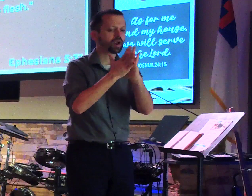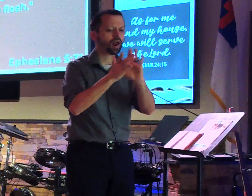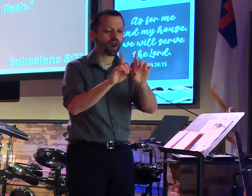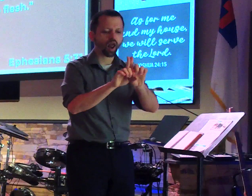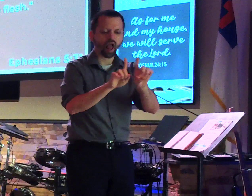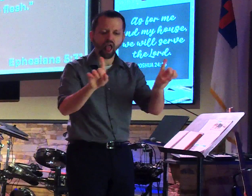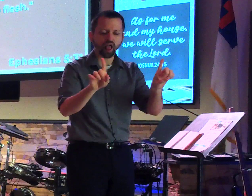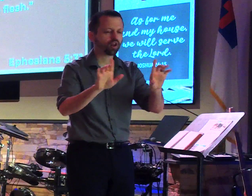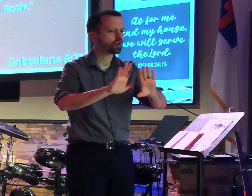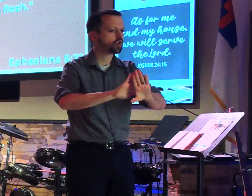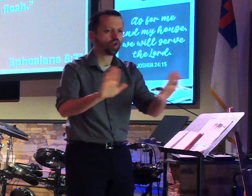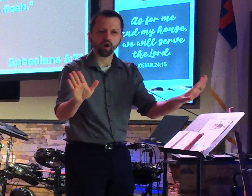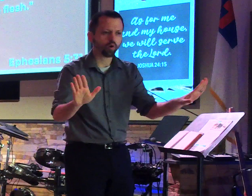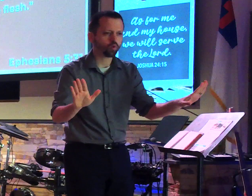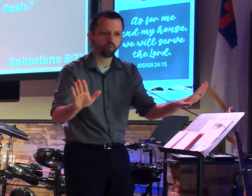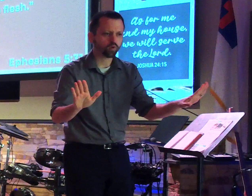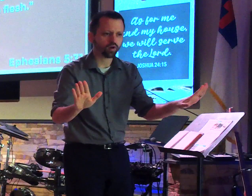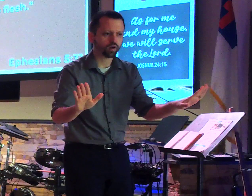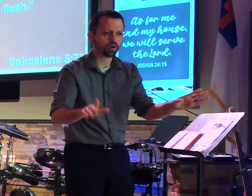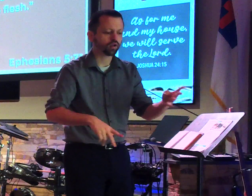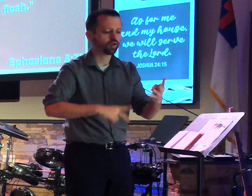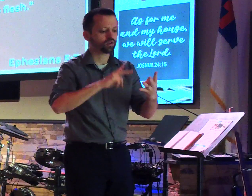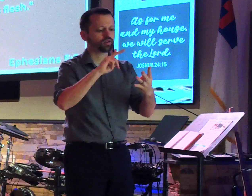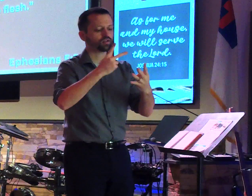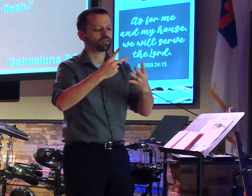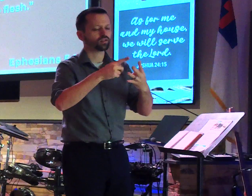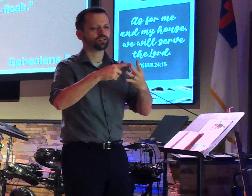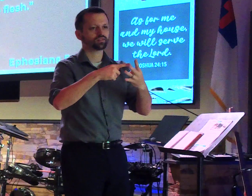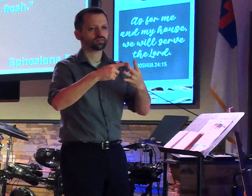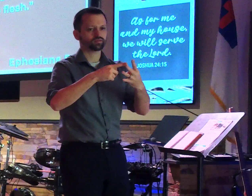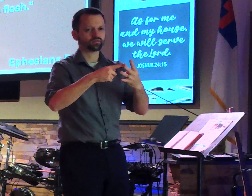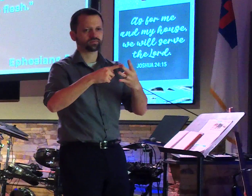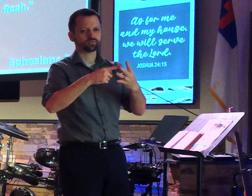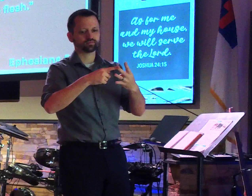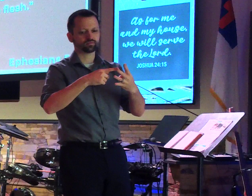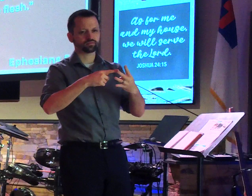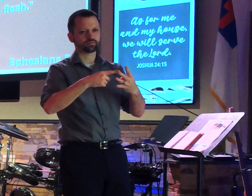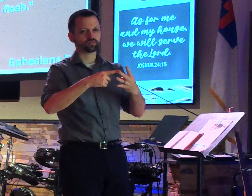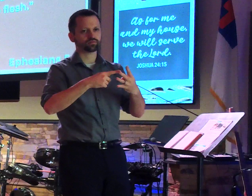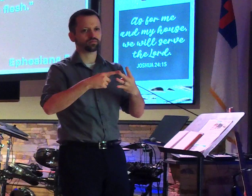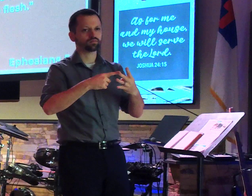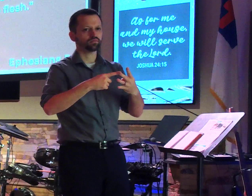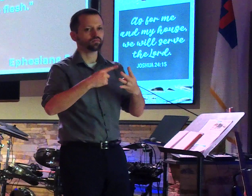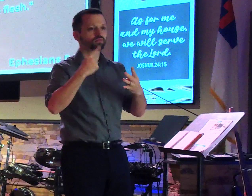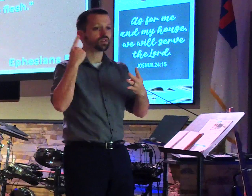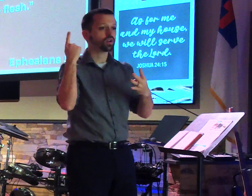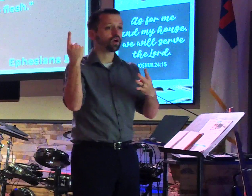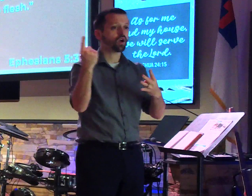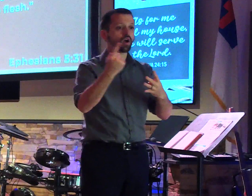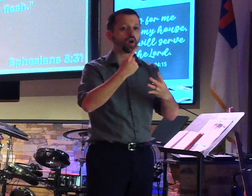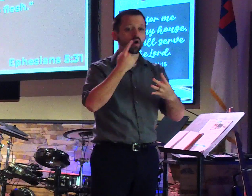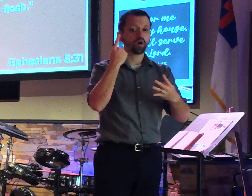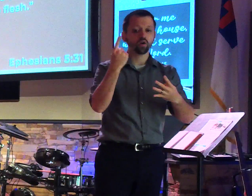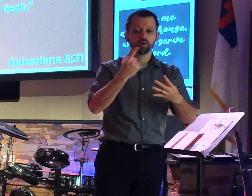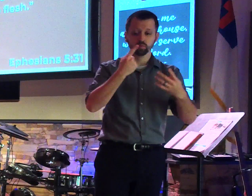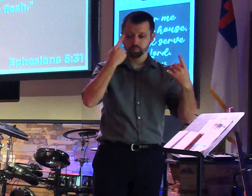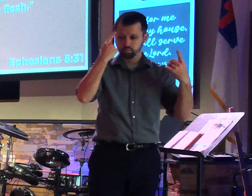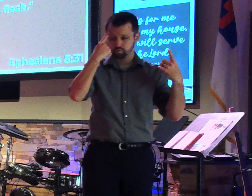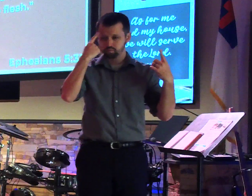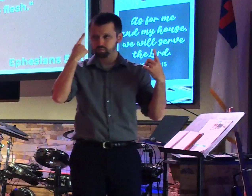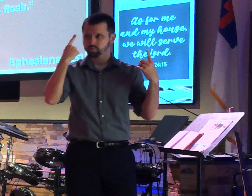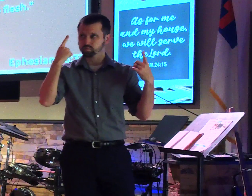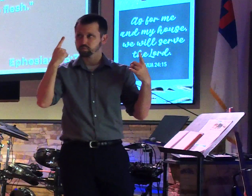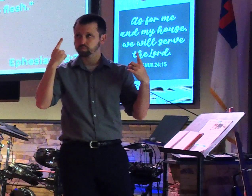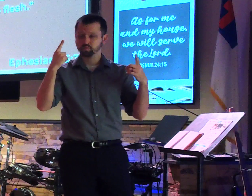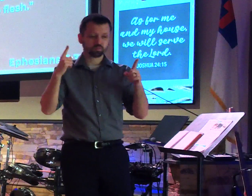church? Amen. Number two, the second principle is always be on the same page. Through